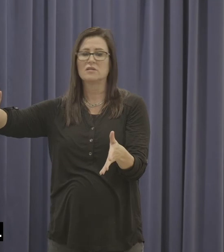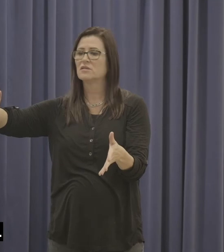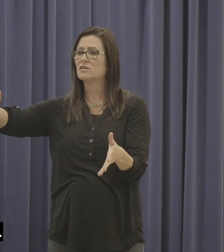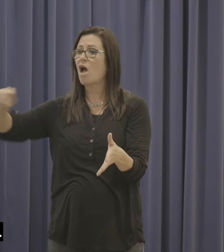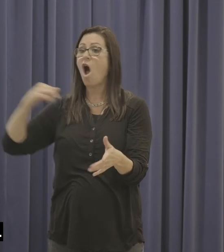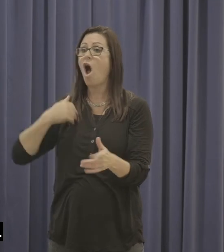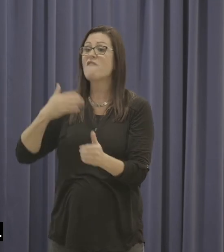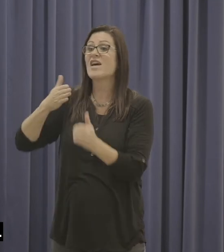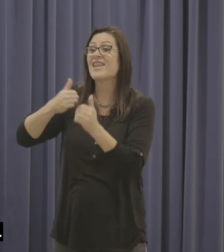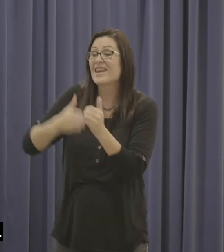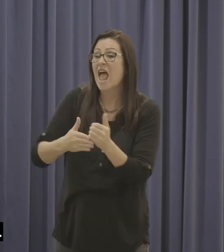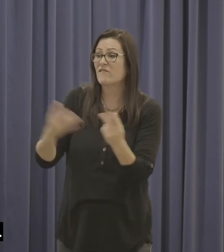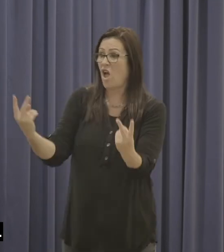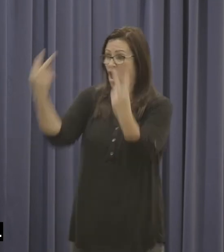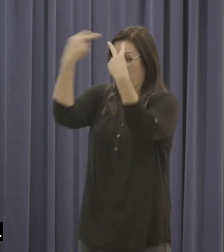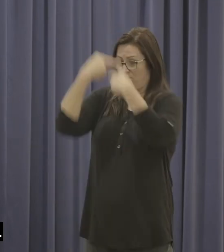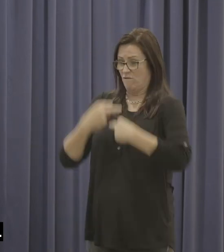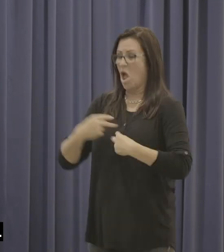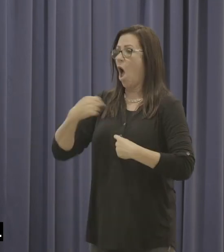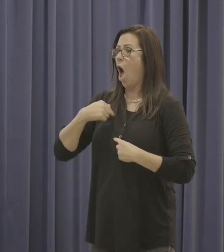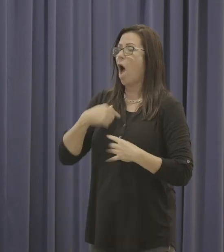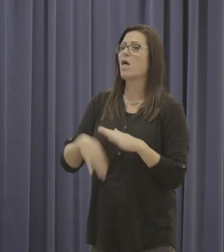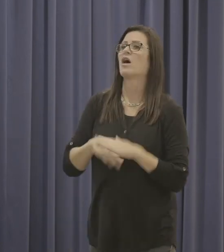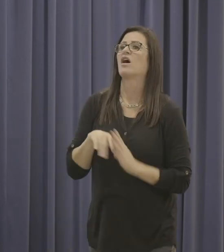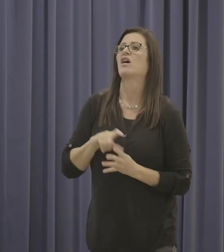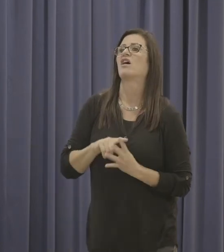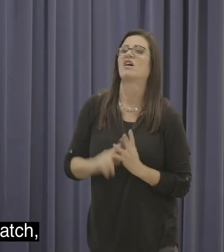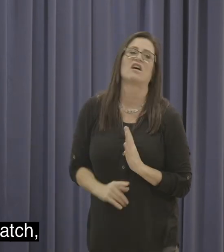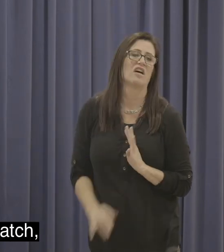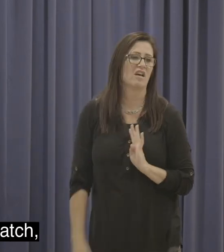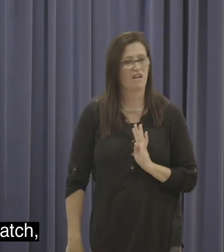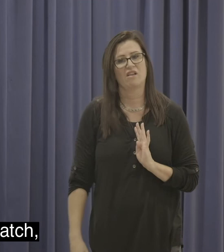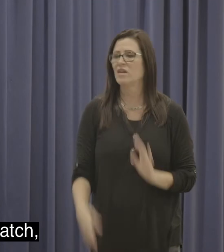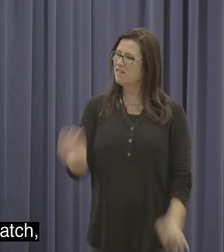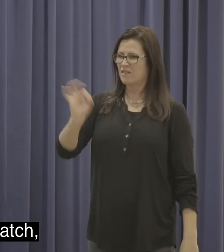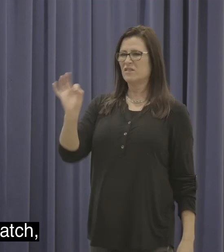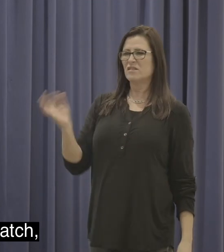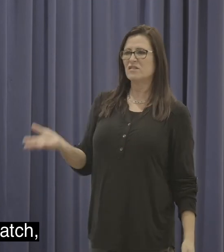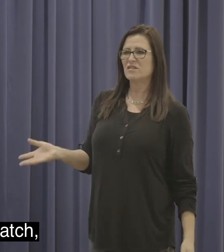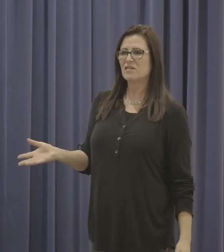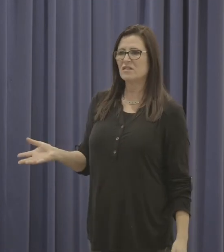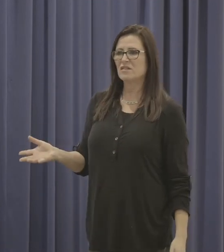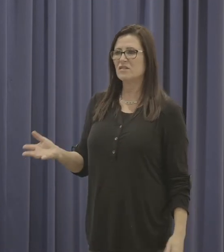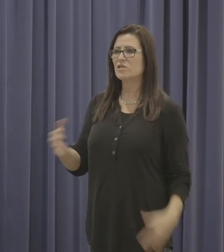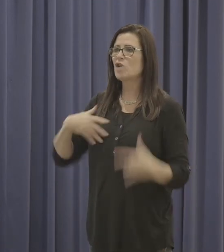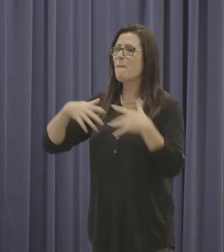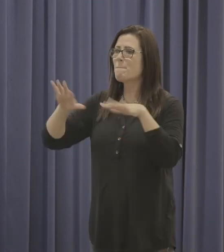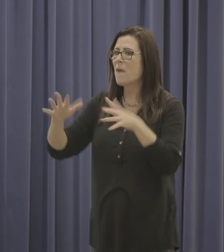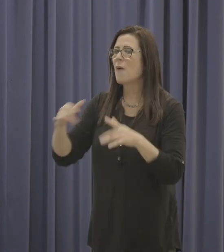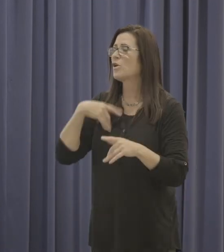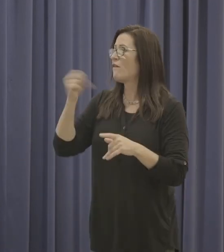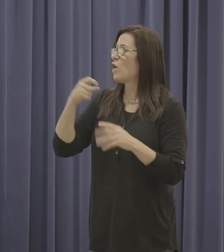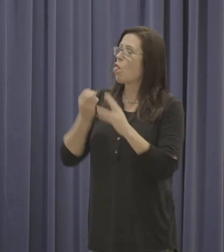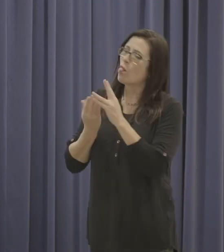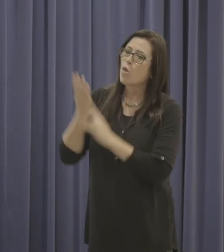never treated myself as someone with a disability. If you're going through a rough patch like I have numerous